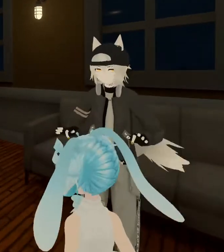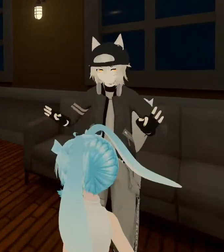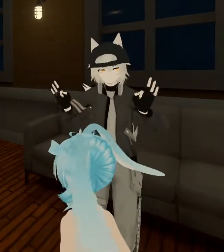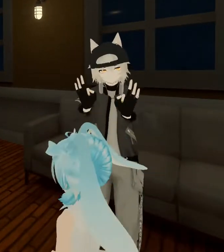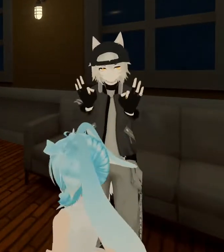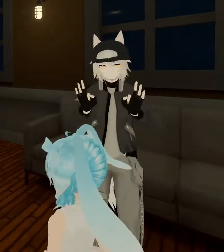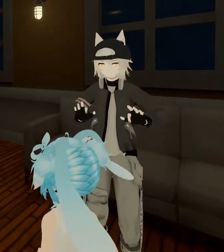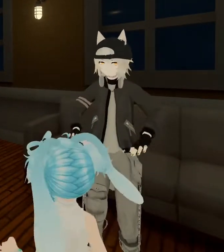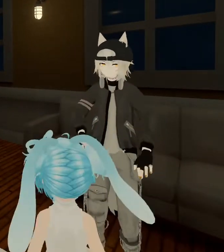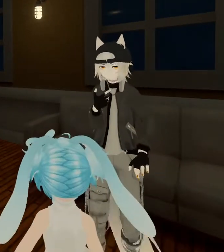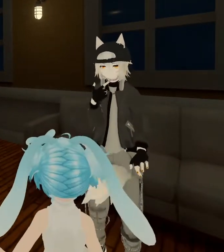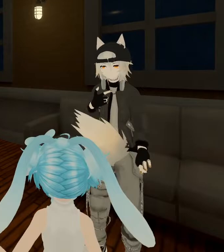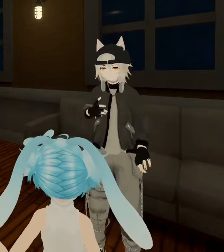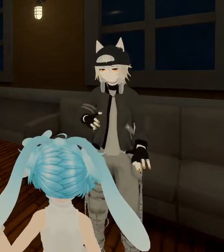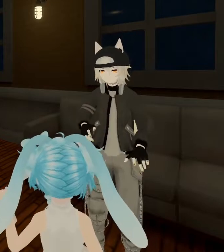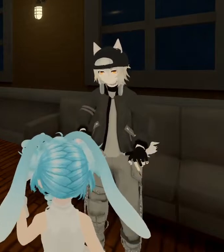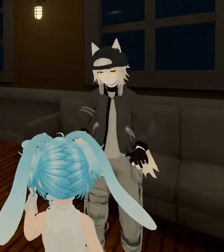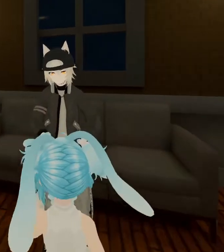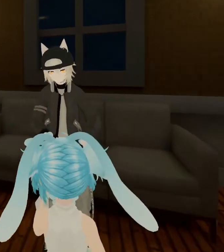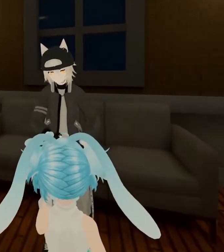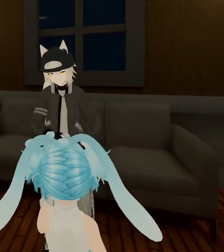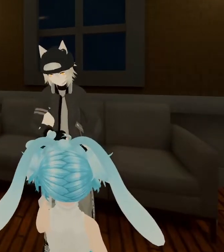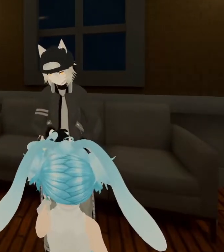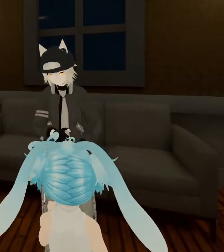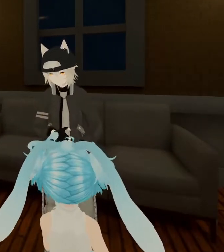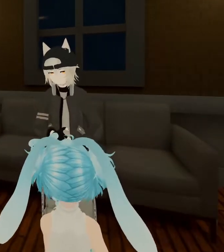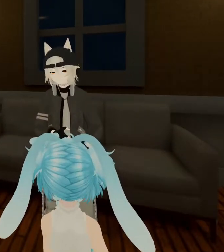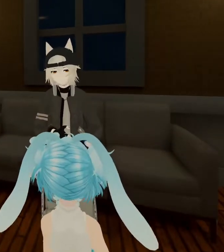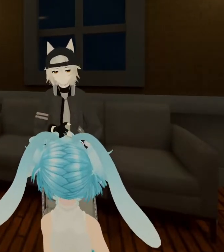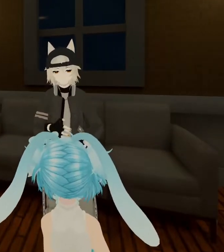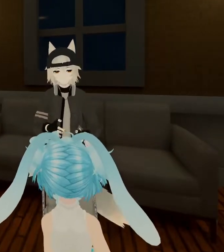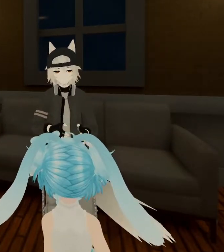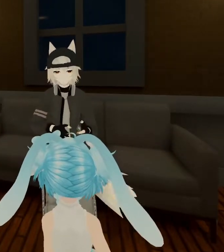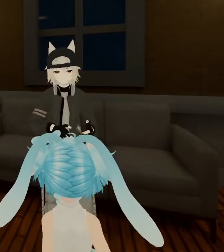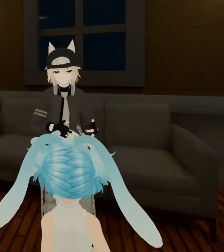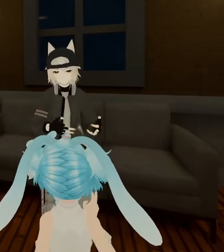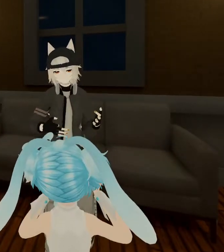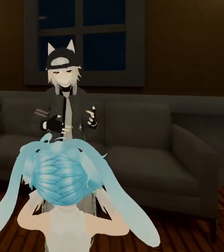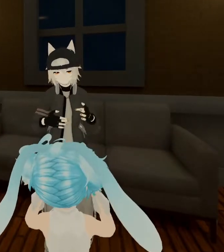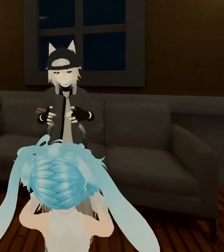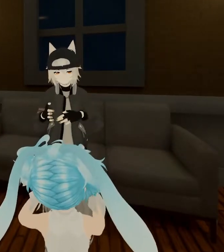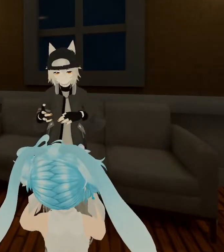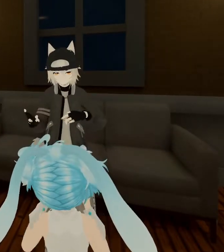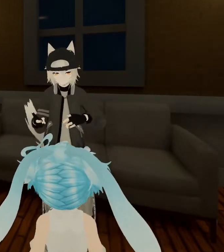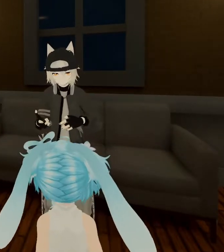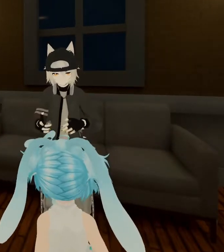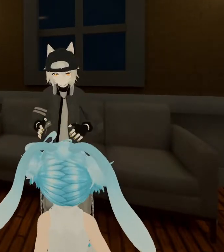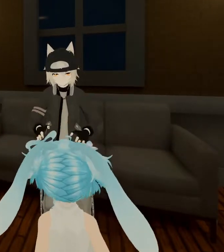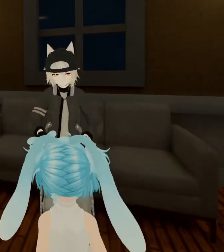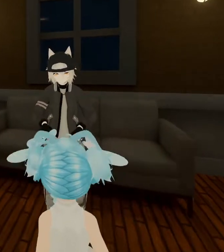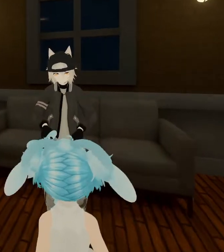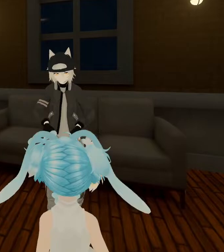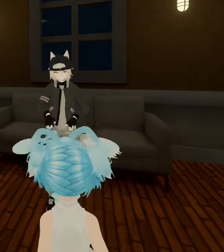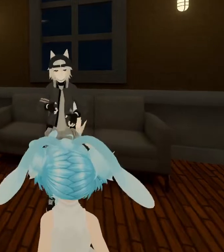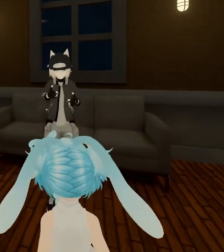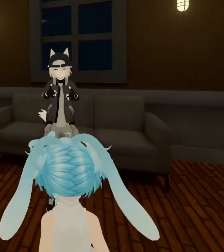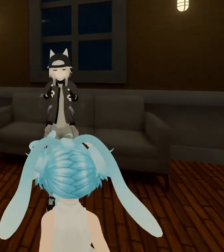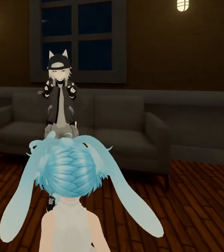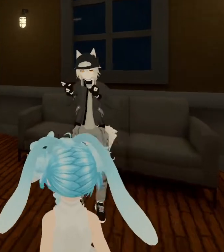finger is down, and you're bringing it out. Do it again. Good morning. Good morning. Okay. Hopefully Yeah. my